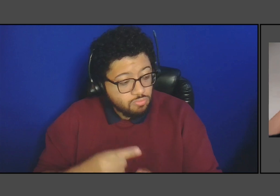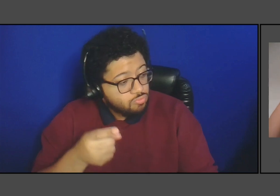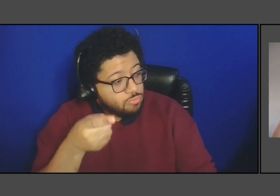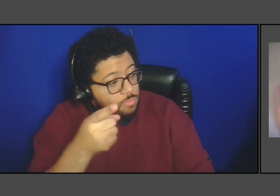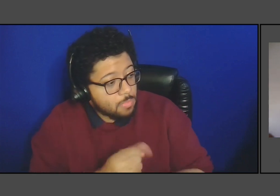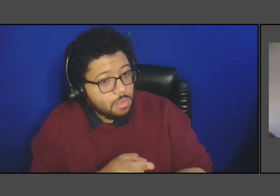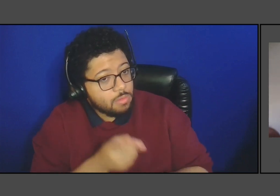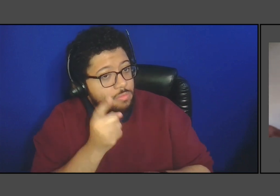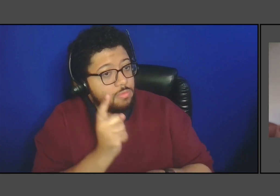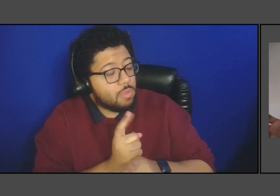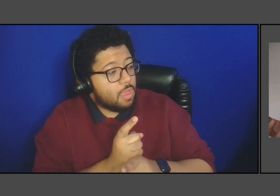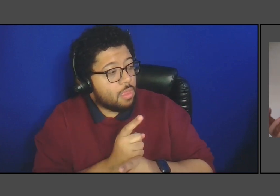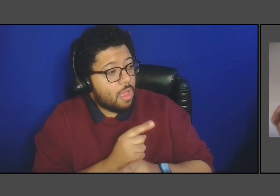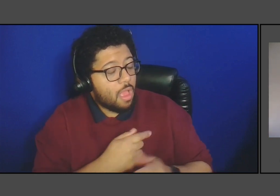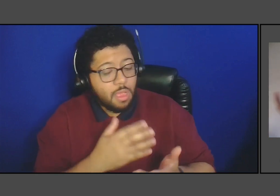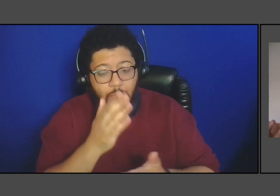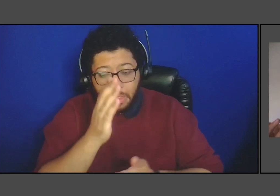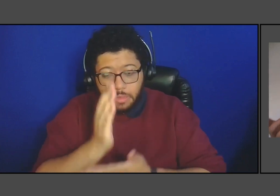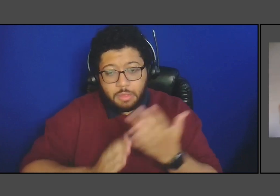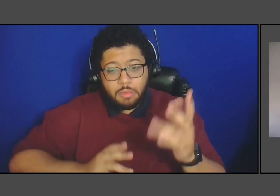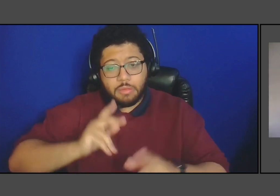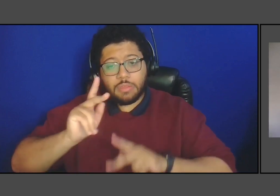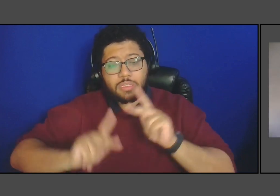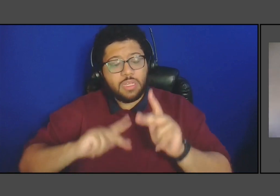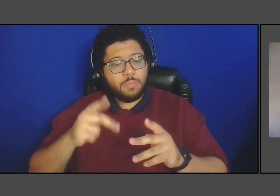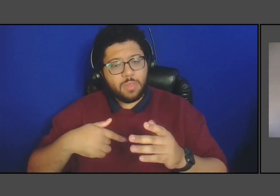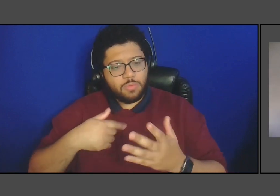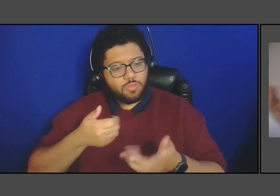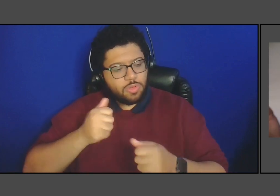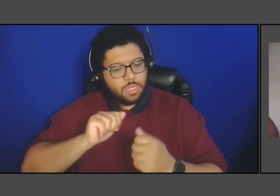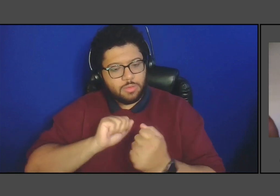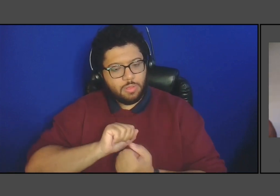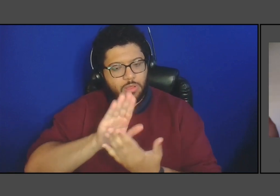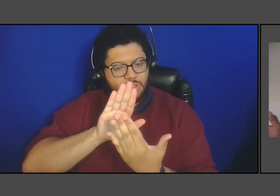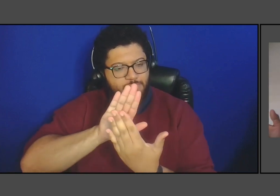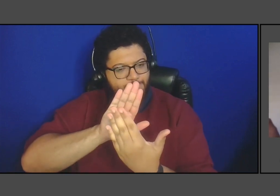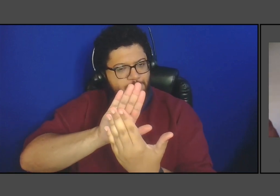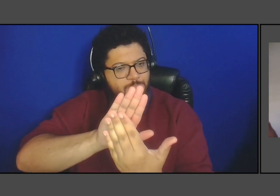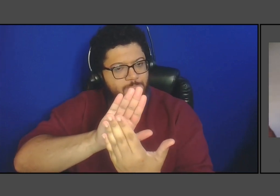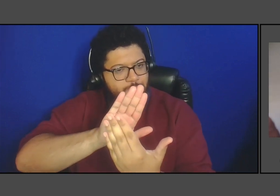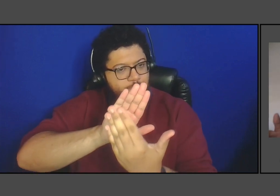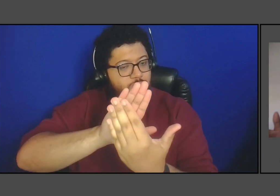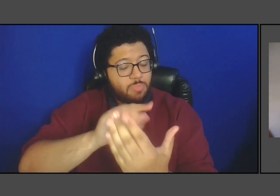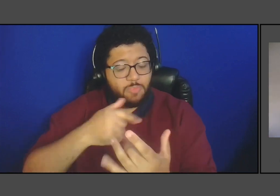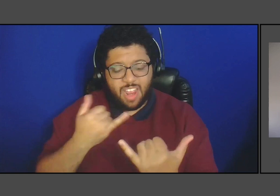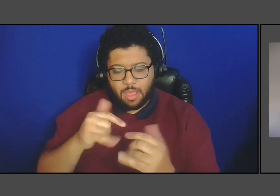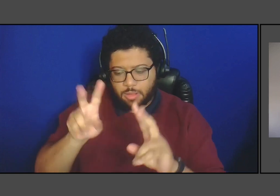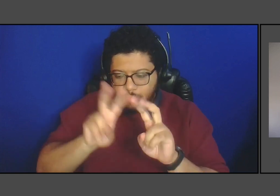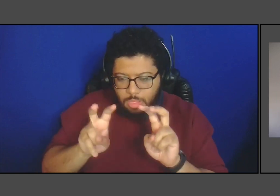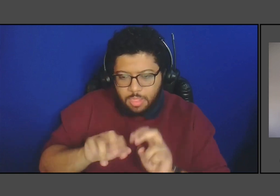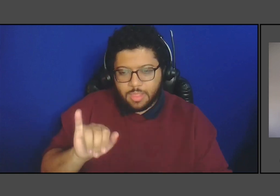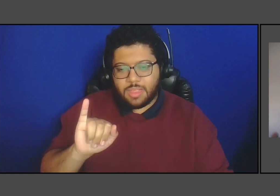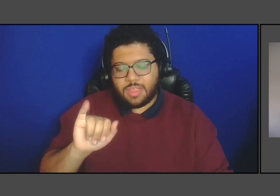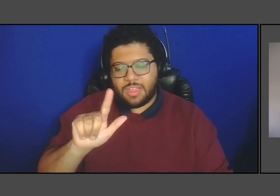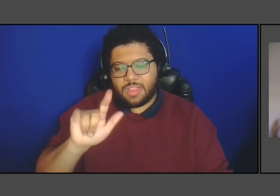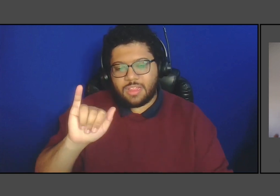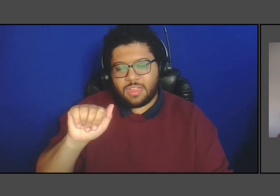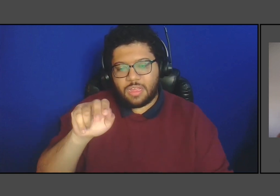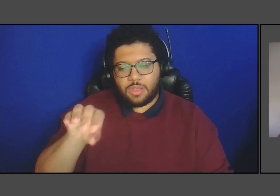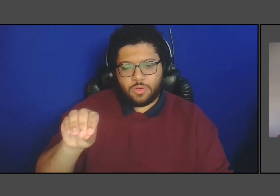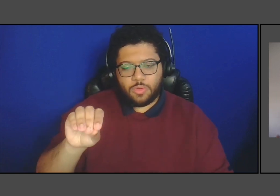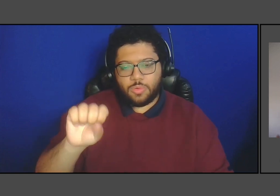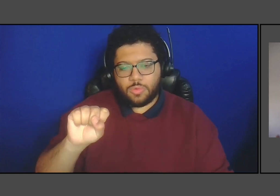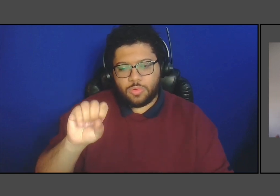are folks who are pushing back, and I'm looking at Ileana Sosa, and the work that she does. She's another Albazoan with